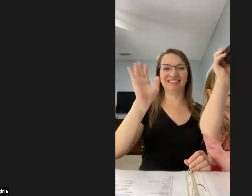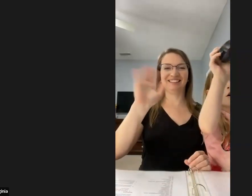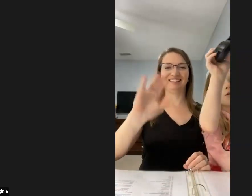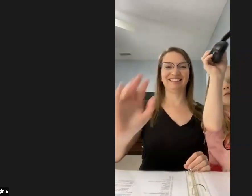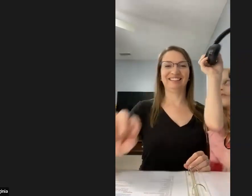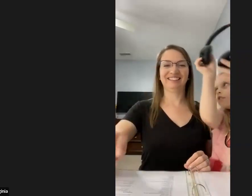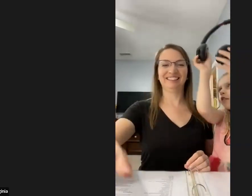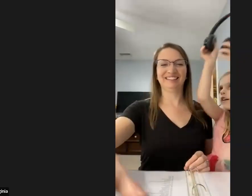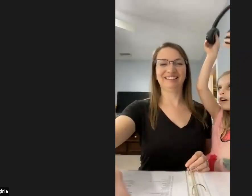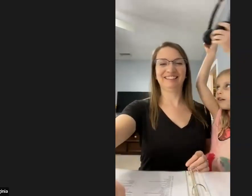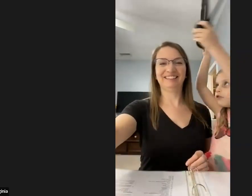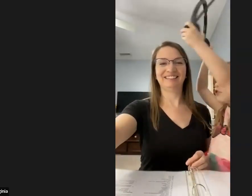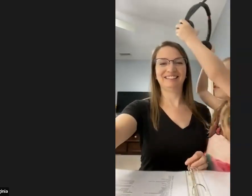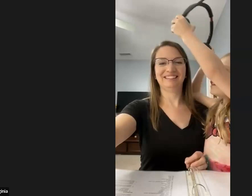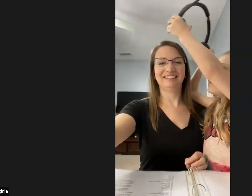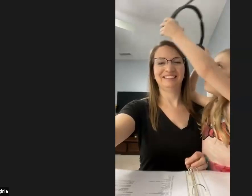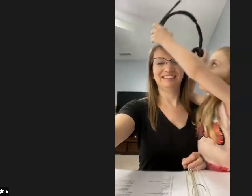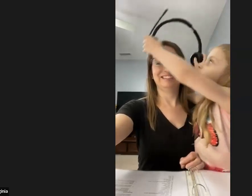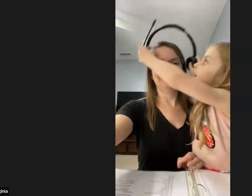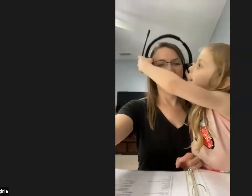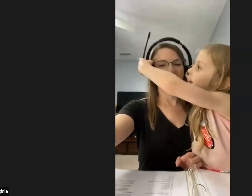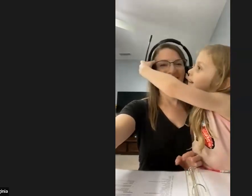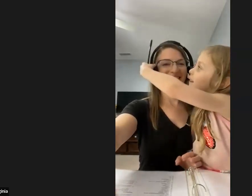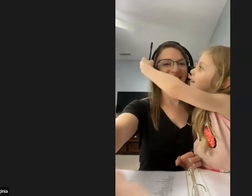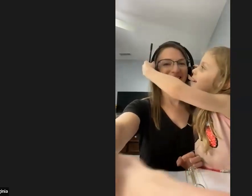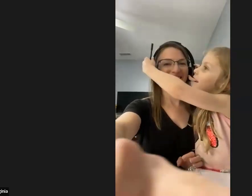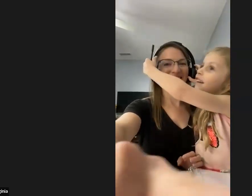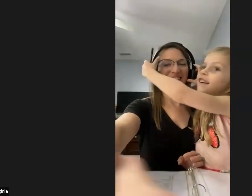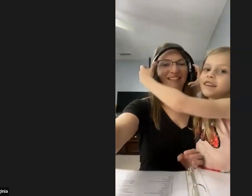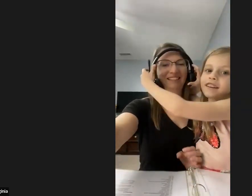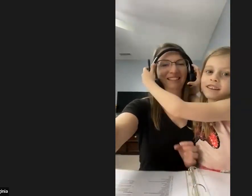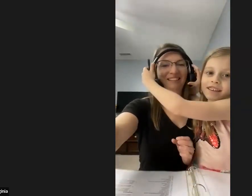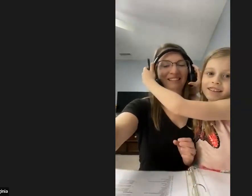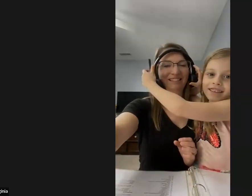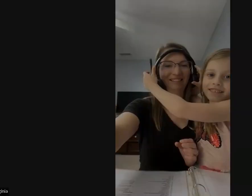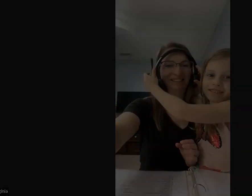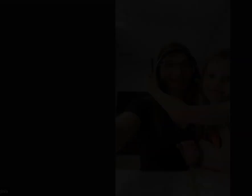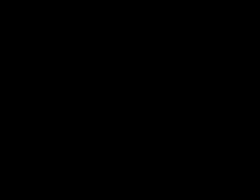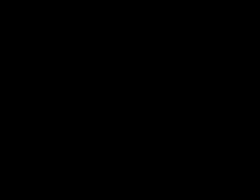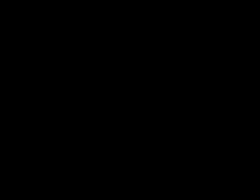oh, she didn't wear these. And I didn't need them.